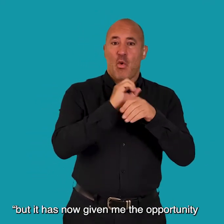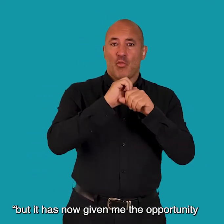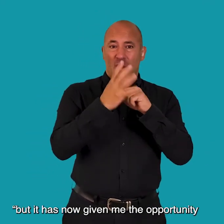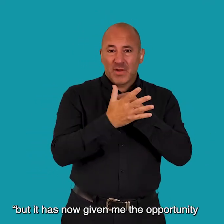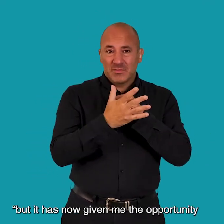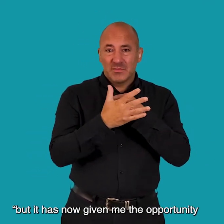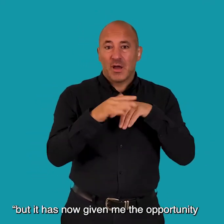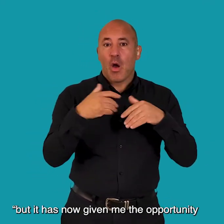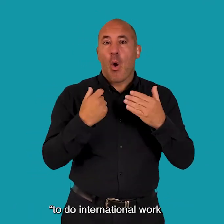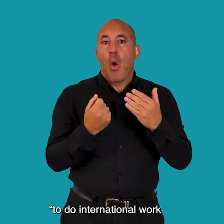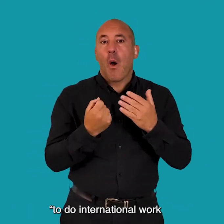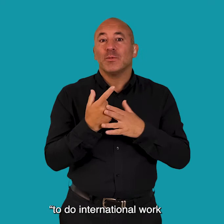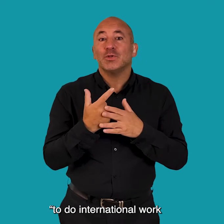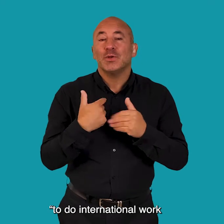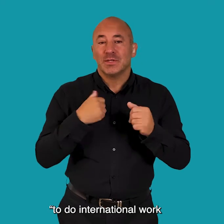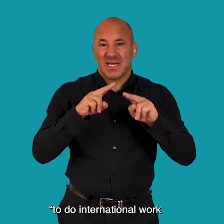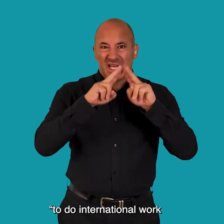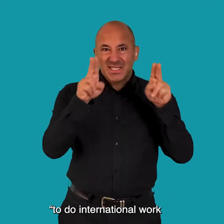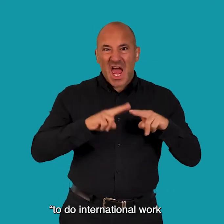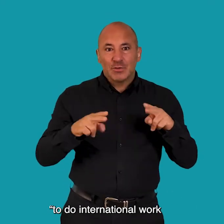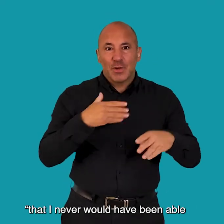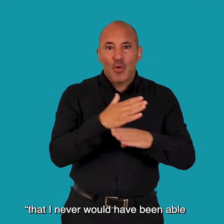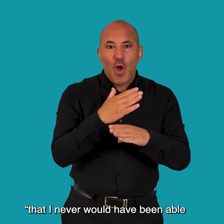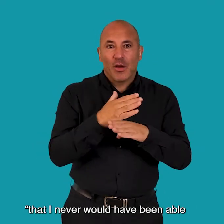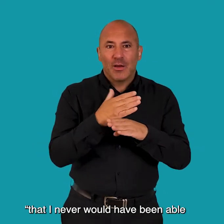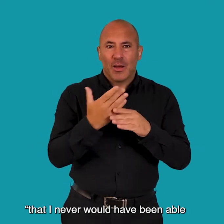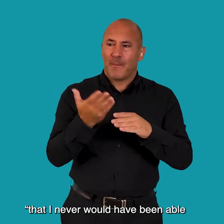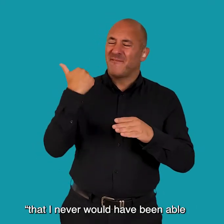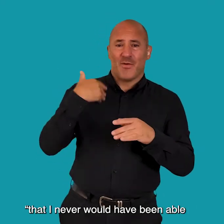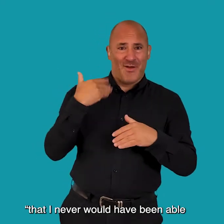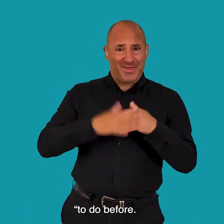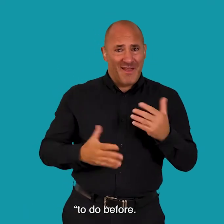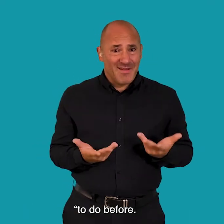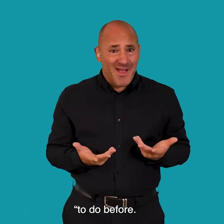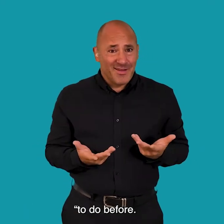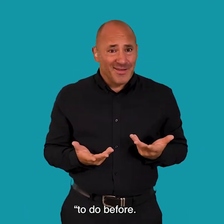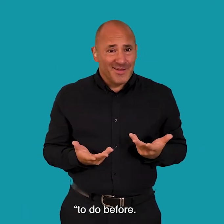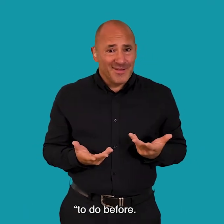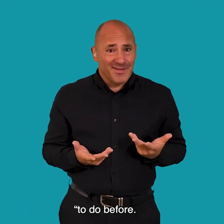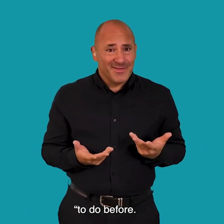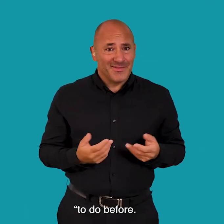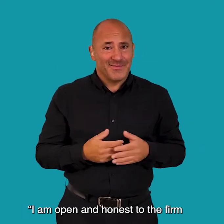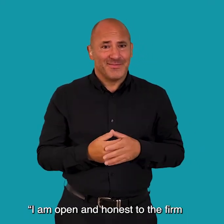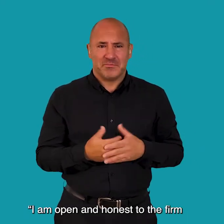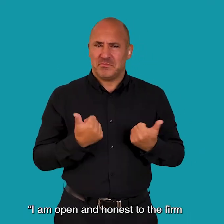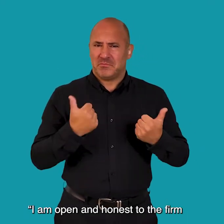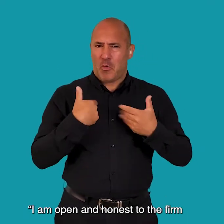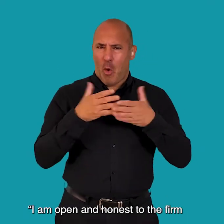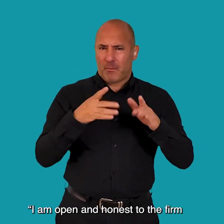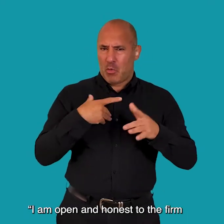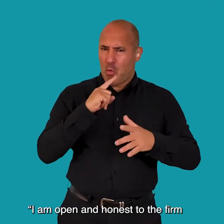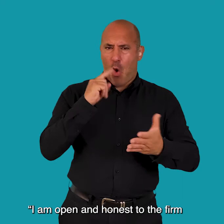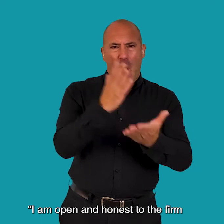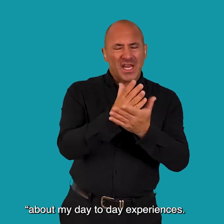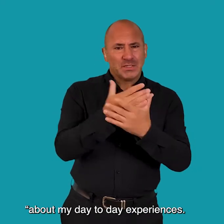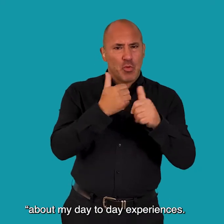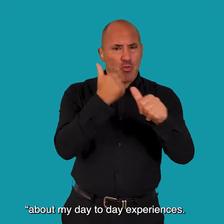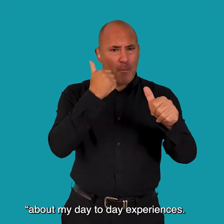the opportunity to do international work that I never would have been able to do before. I'm open and honest to the firm about my